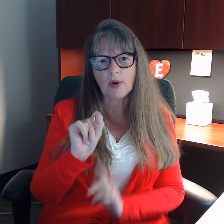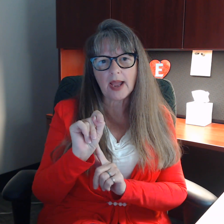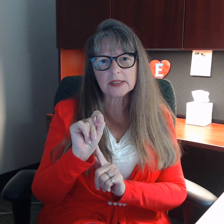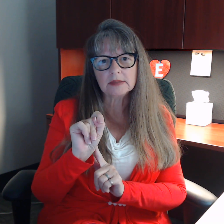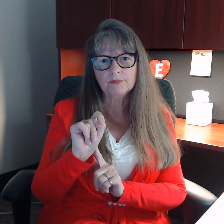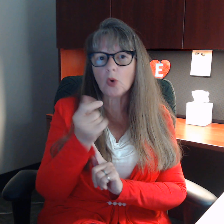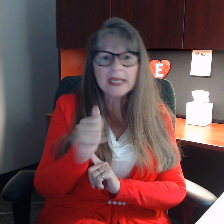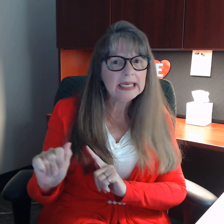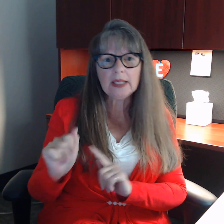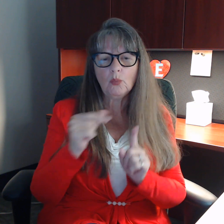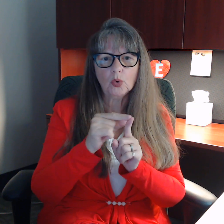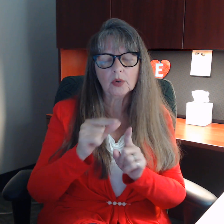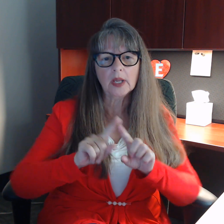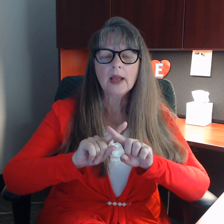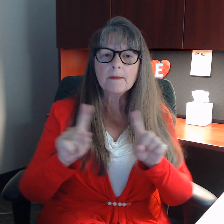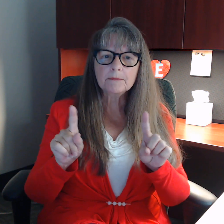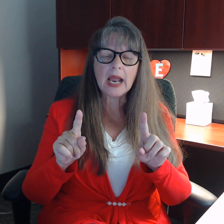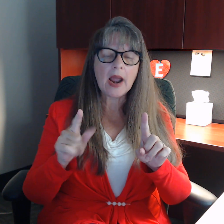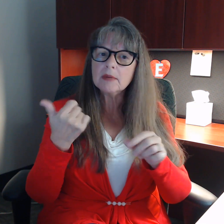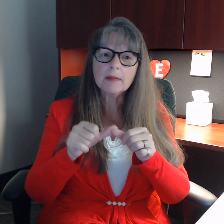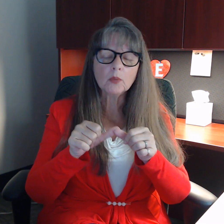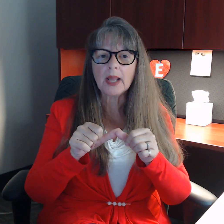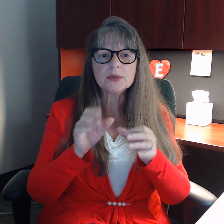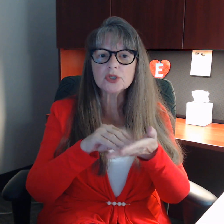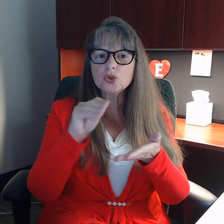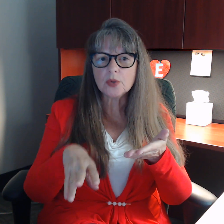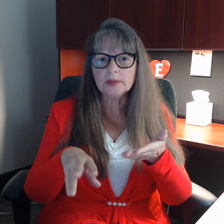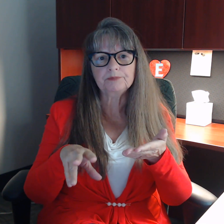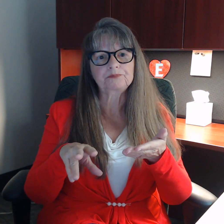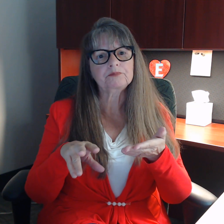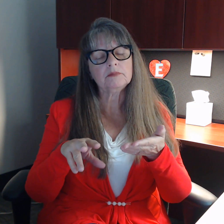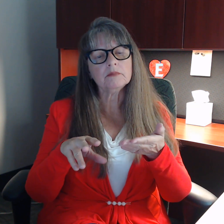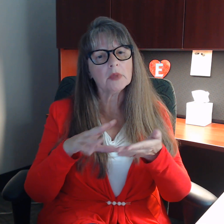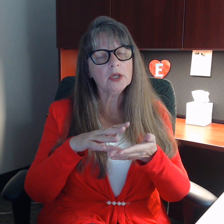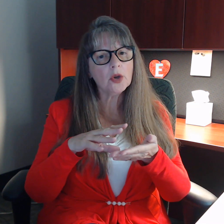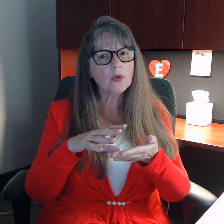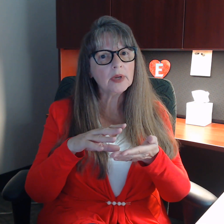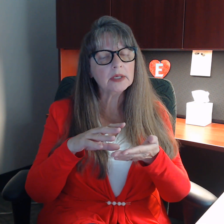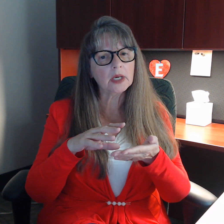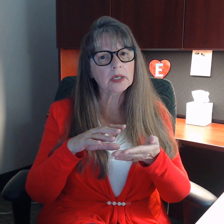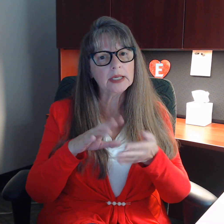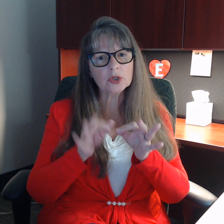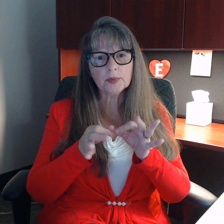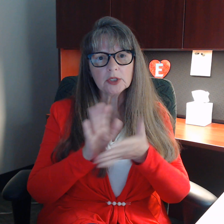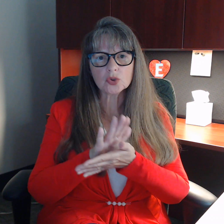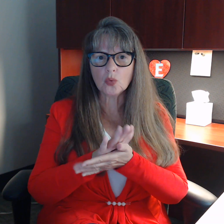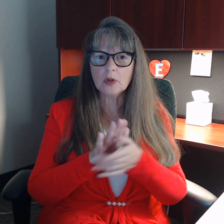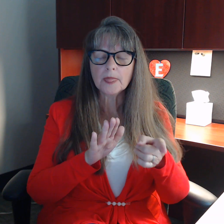brat or any word. I remember when I was a student, in interpreting school,